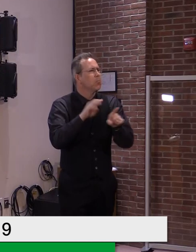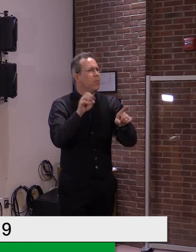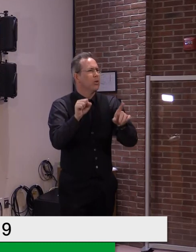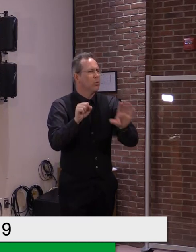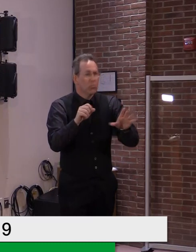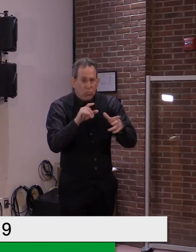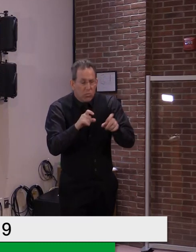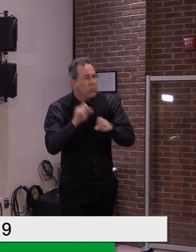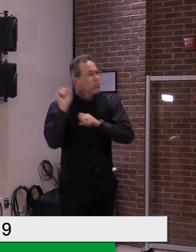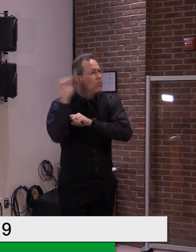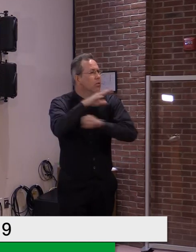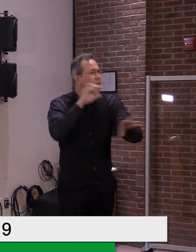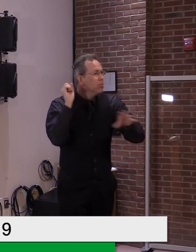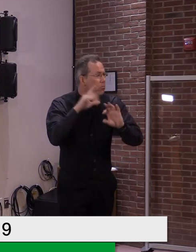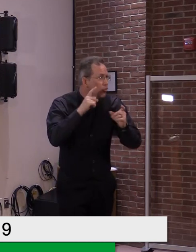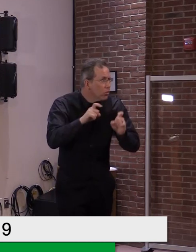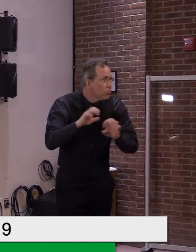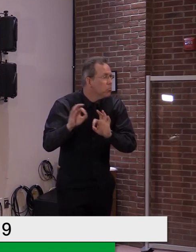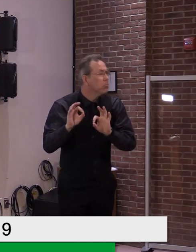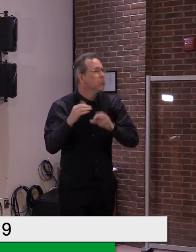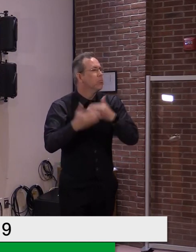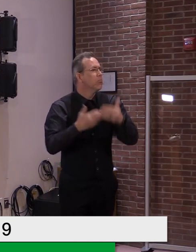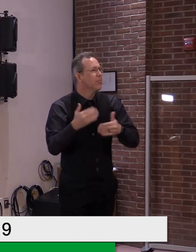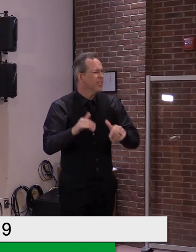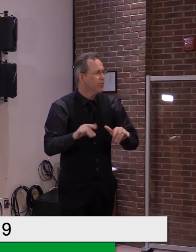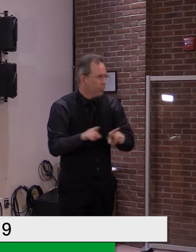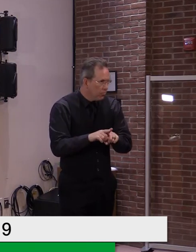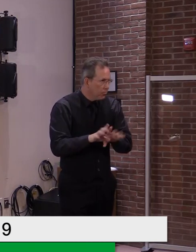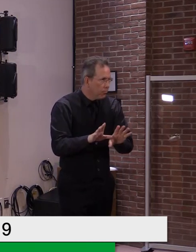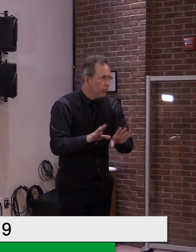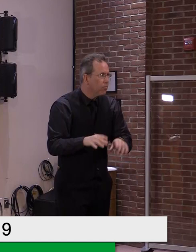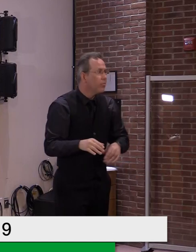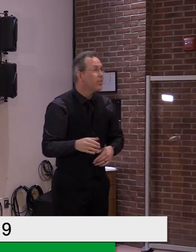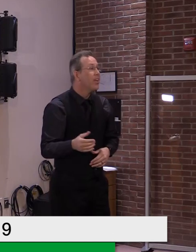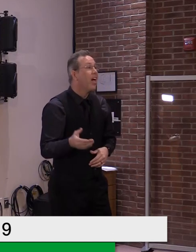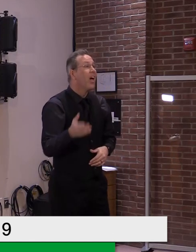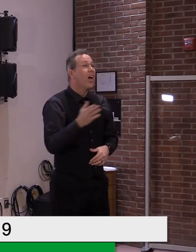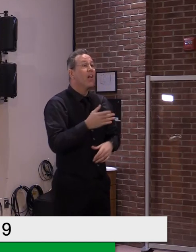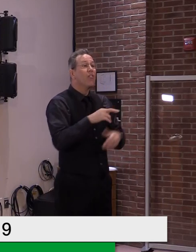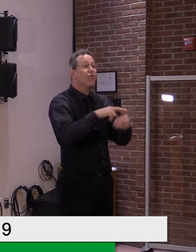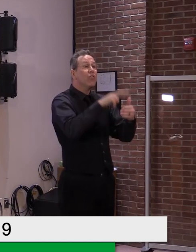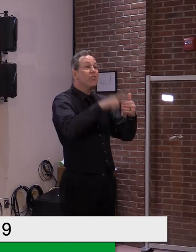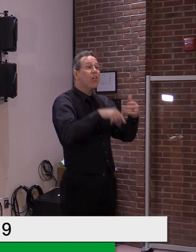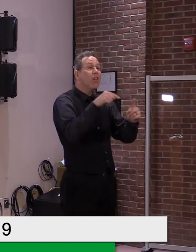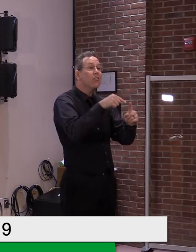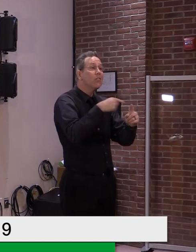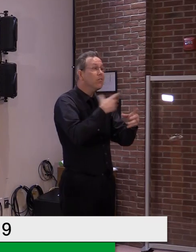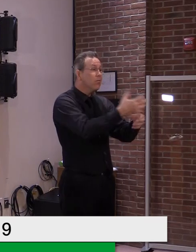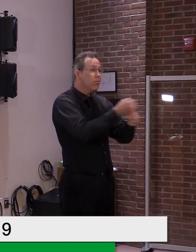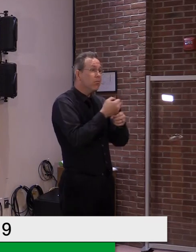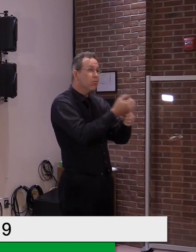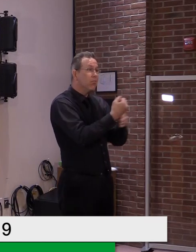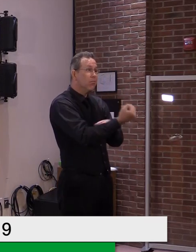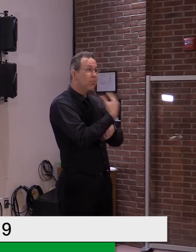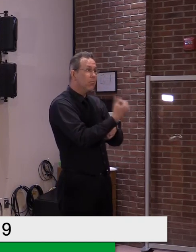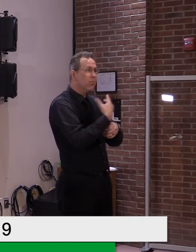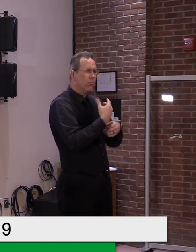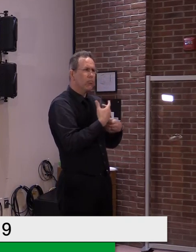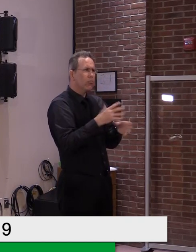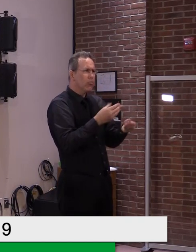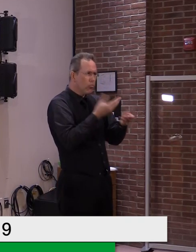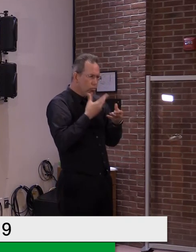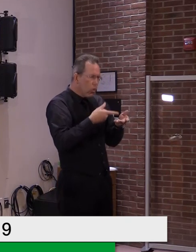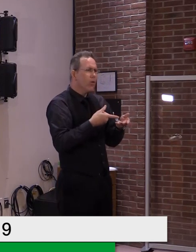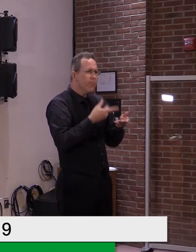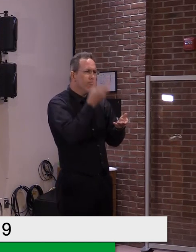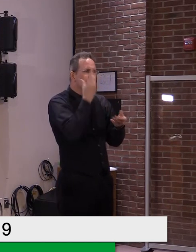we try to over-communicate more than under-communicate in terms of what we're seeing in those facilities. For example, we had 3 cases